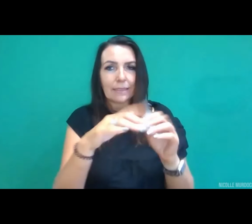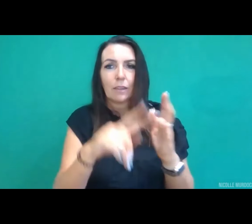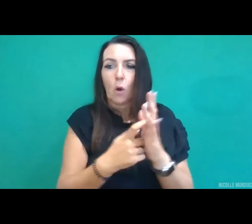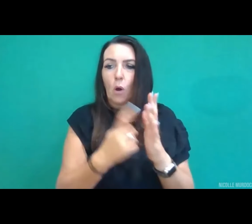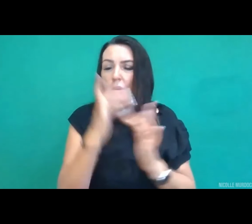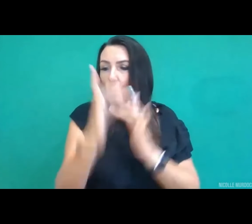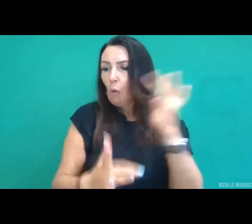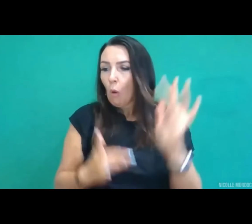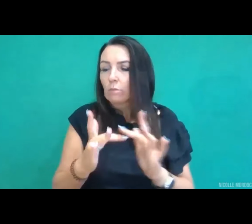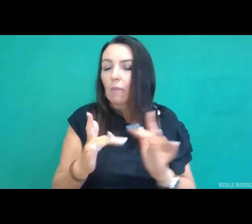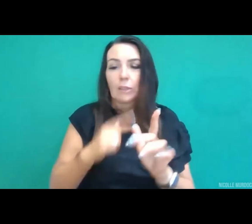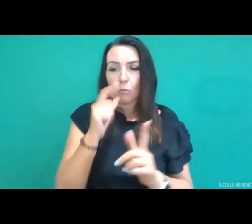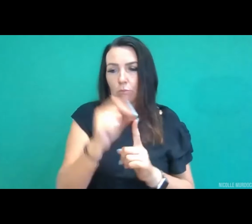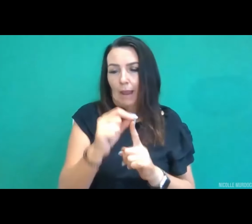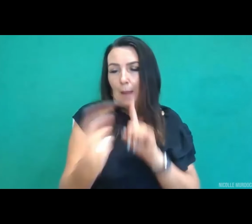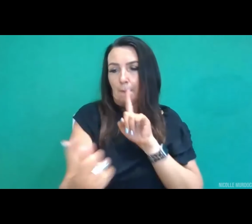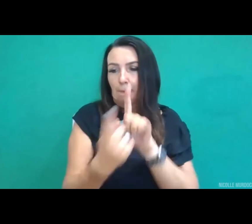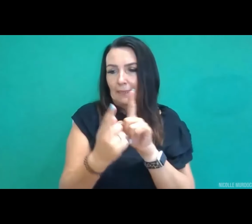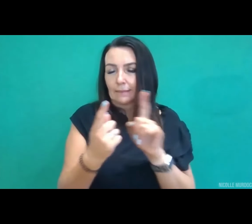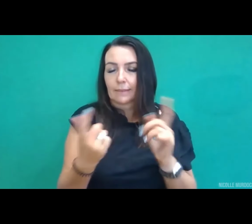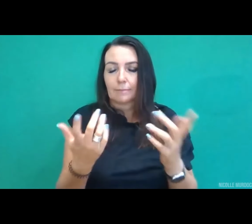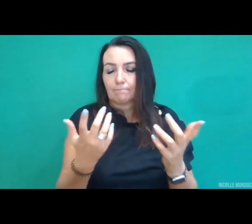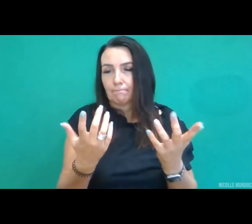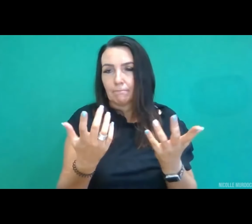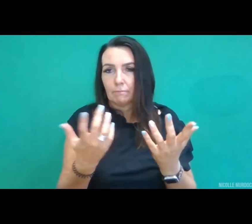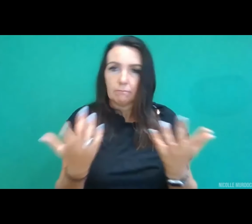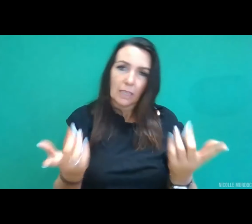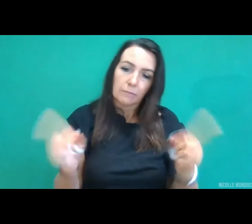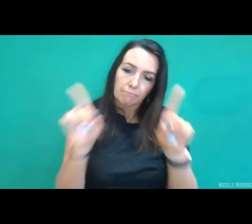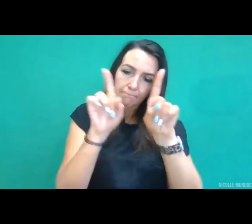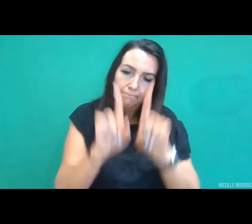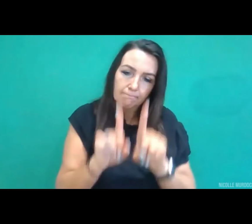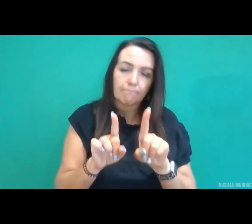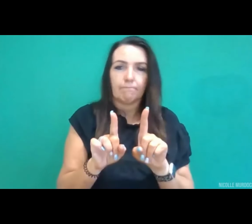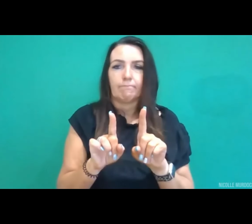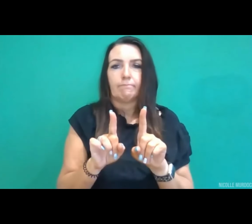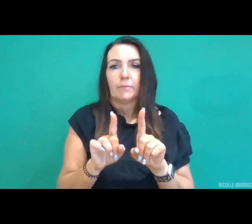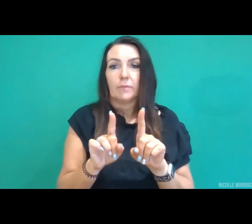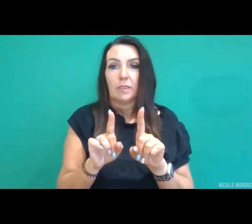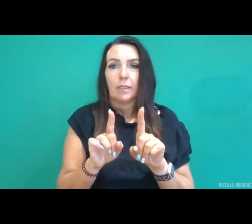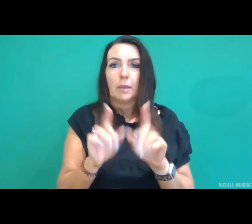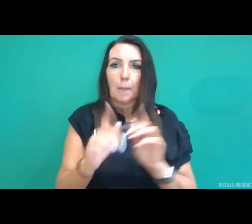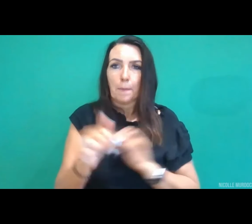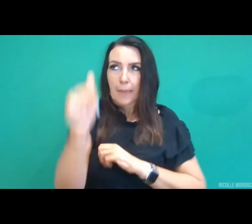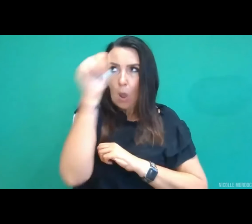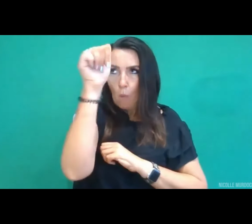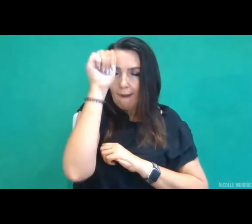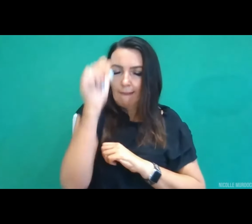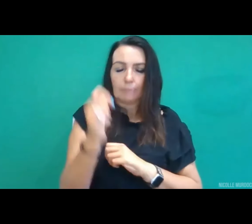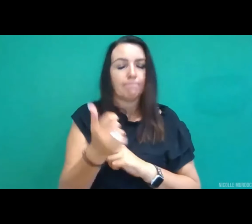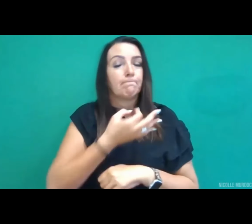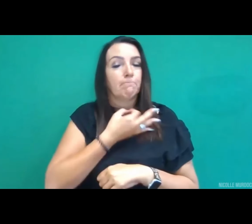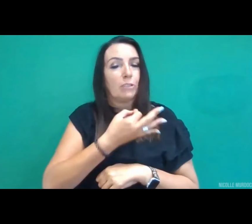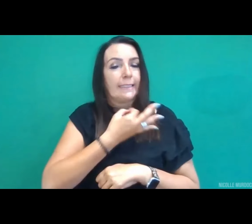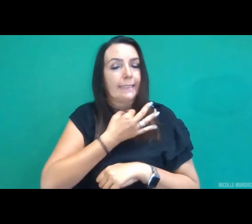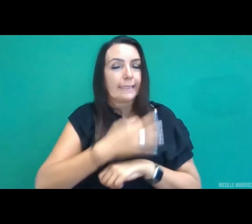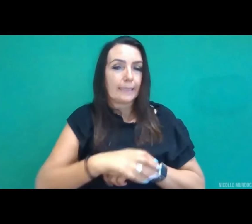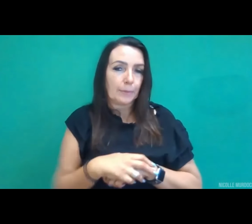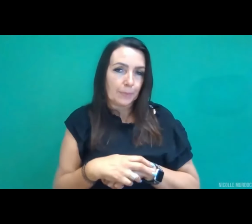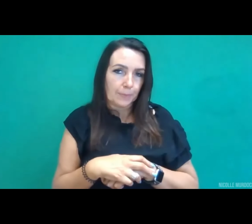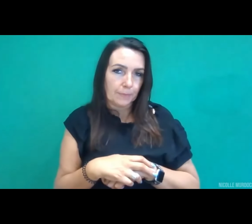app, and you're with that person, it's about just being consciously aware, I think. And if someone